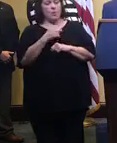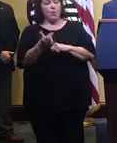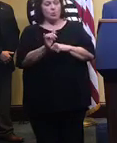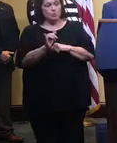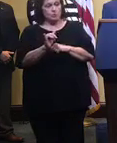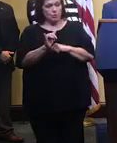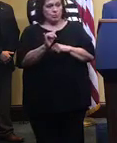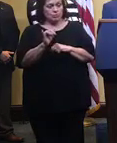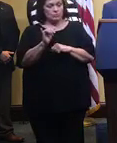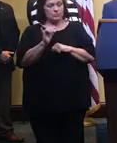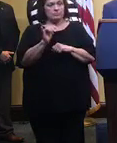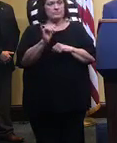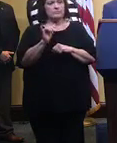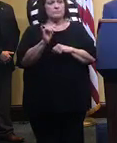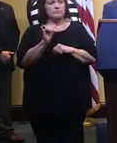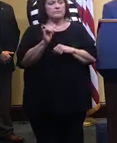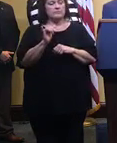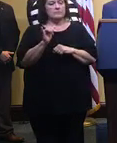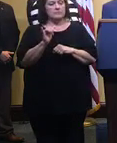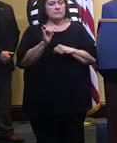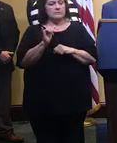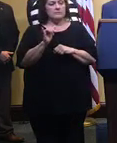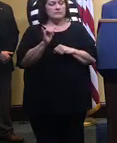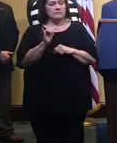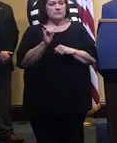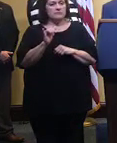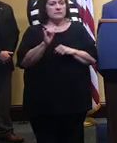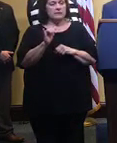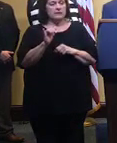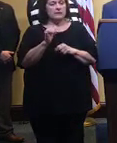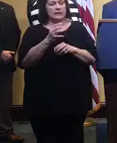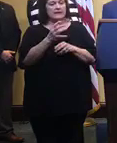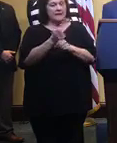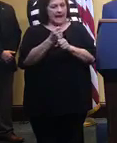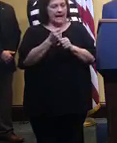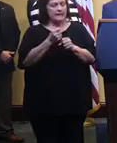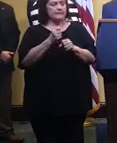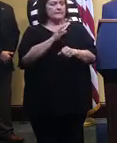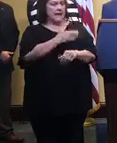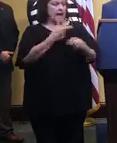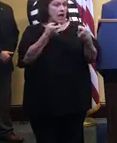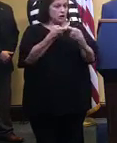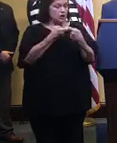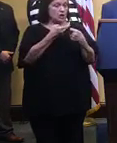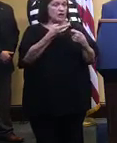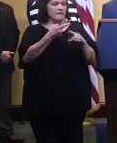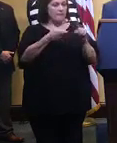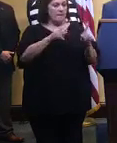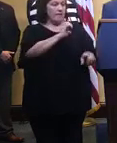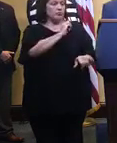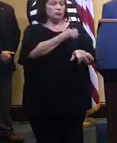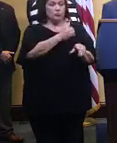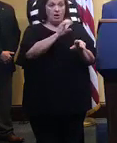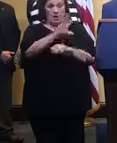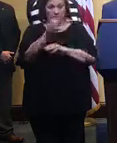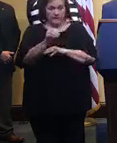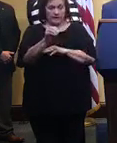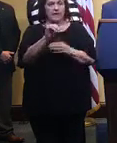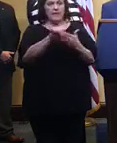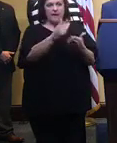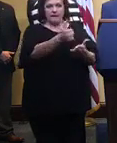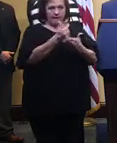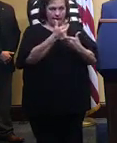or purchasing electricity from energy, which is much more viable option as we stand